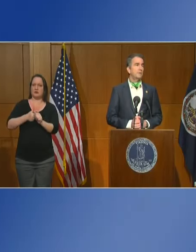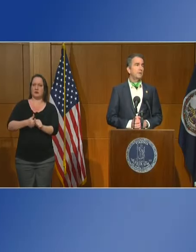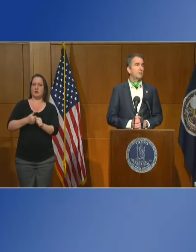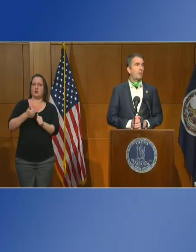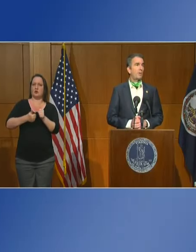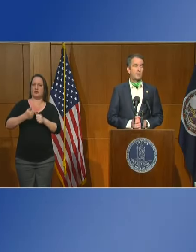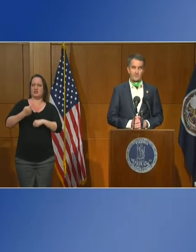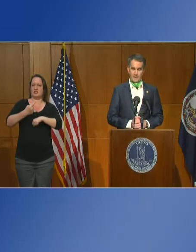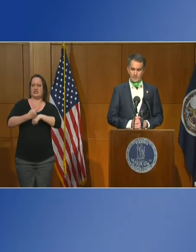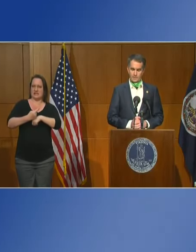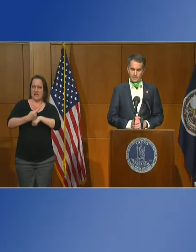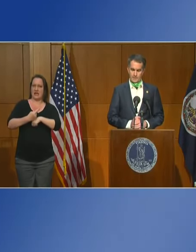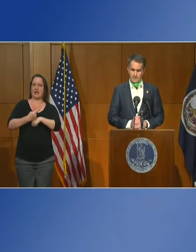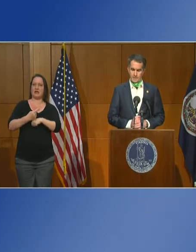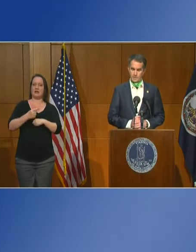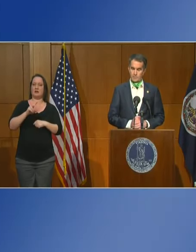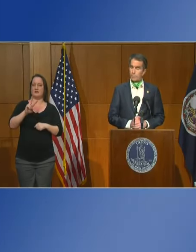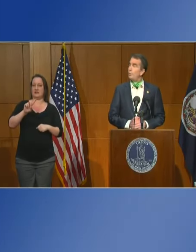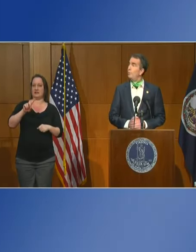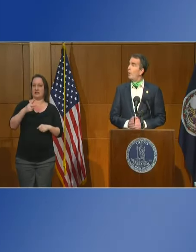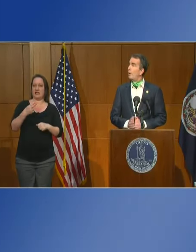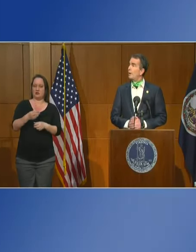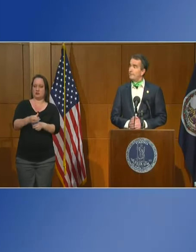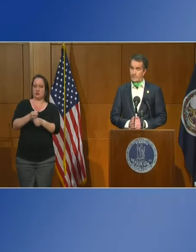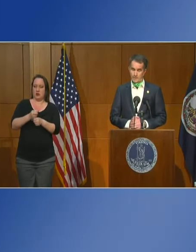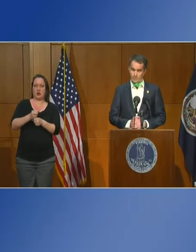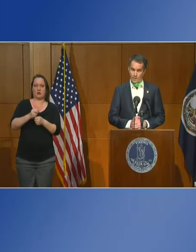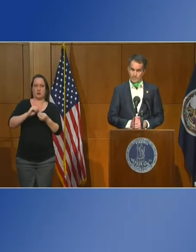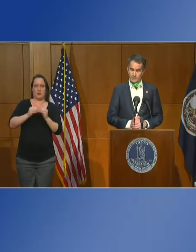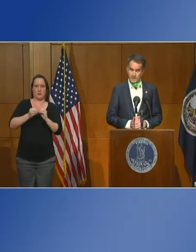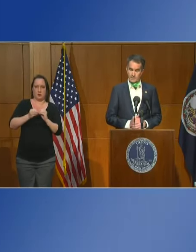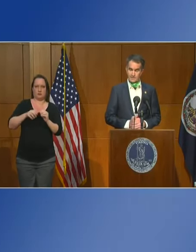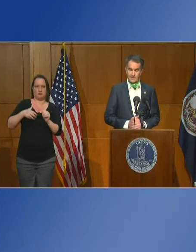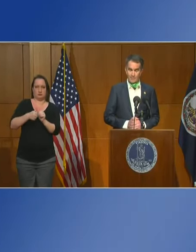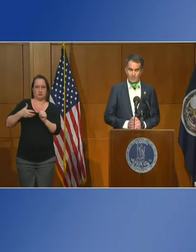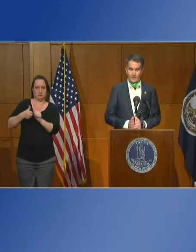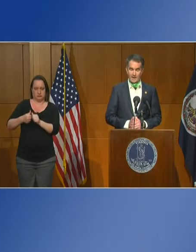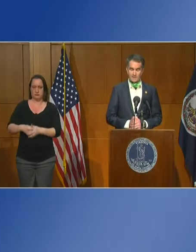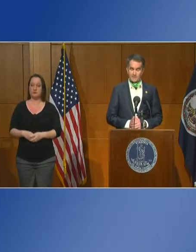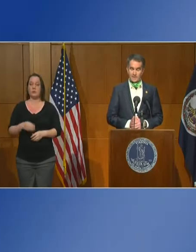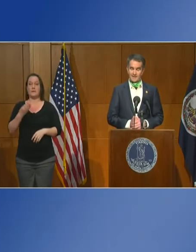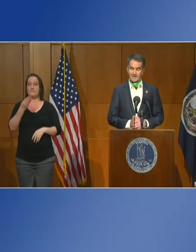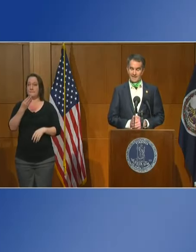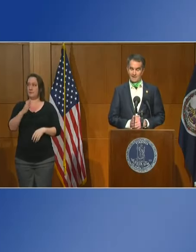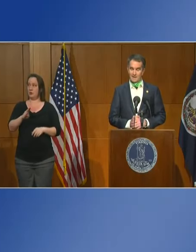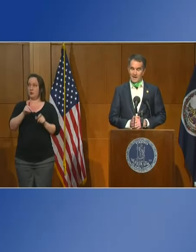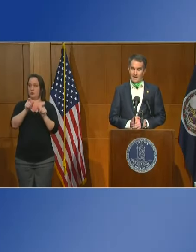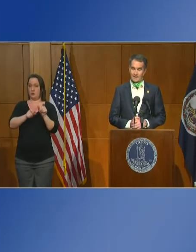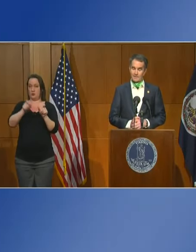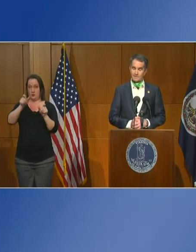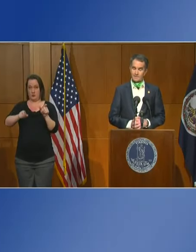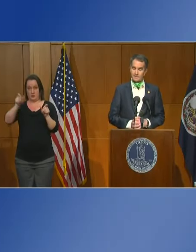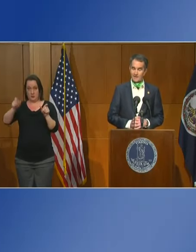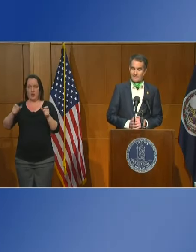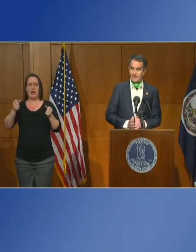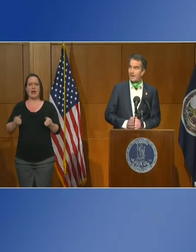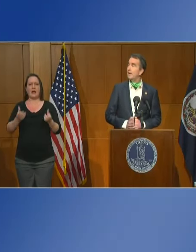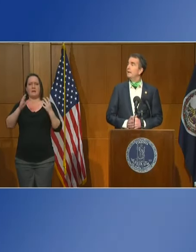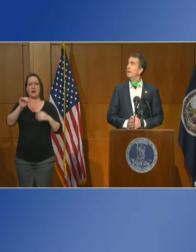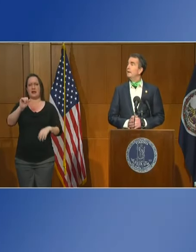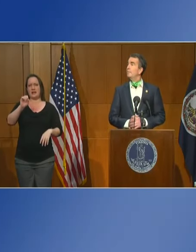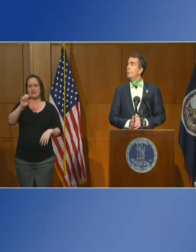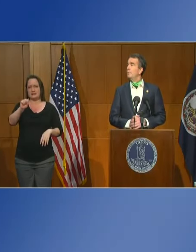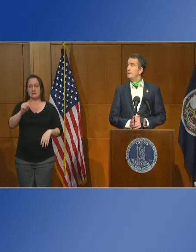the Virginia Department of Health. The blue bar represents the number of cases, and the yellow line is the